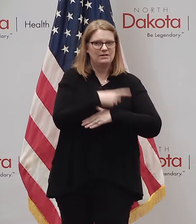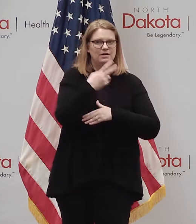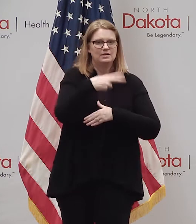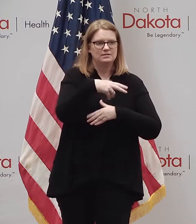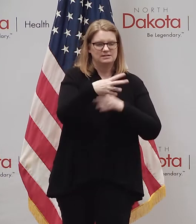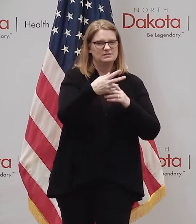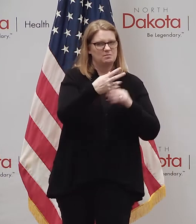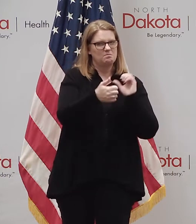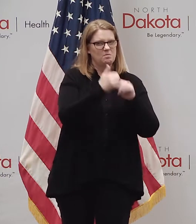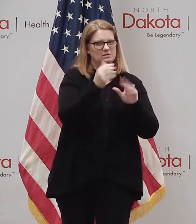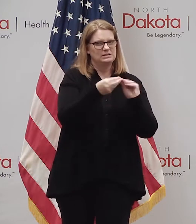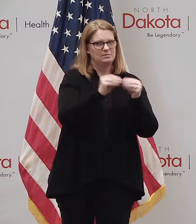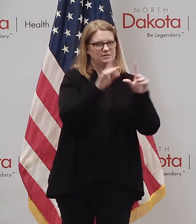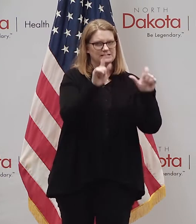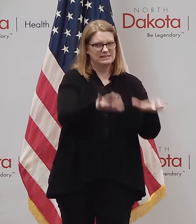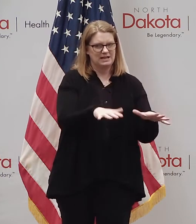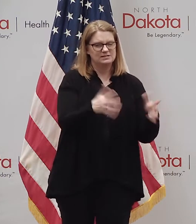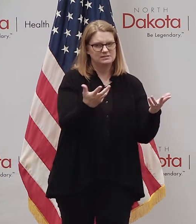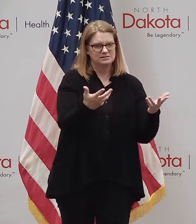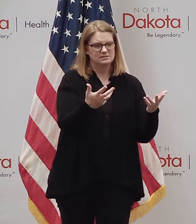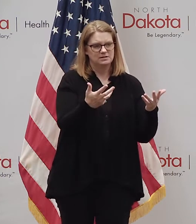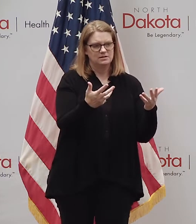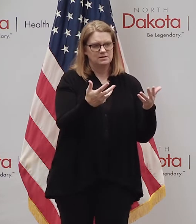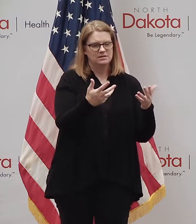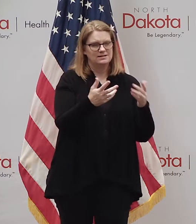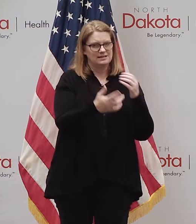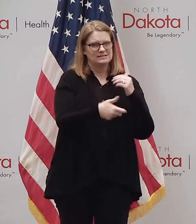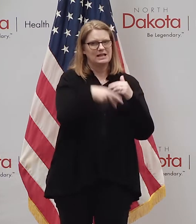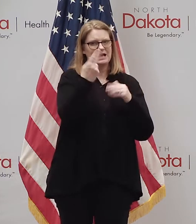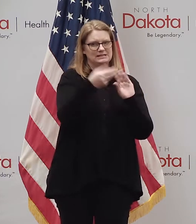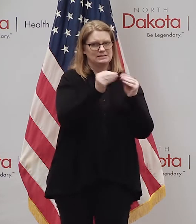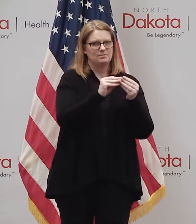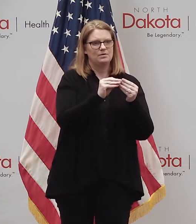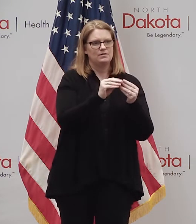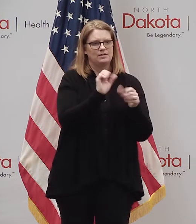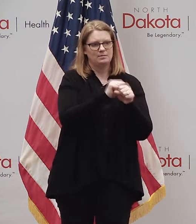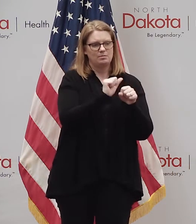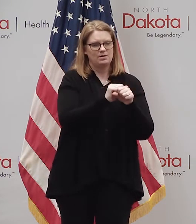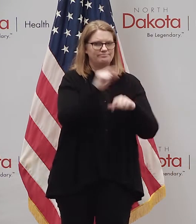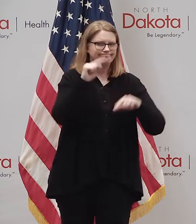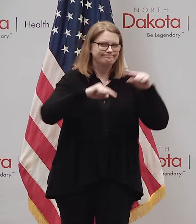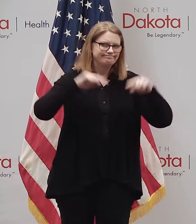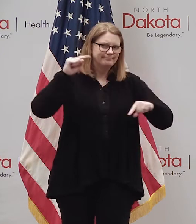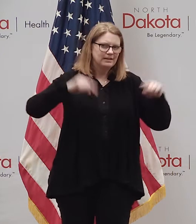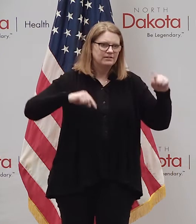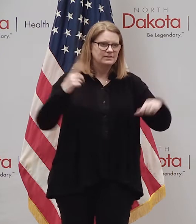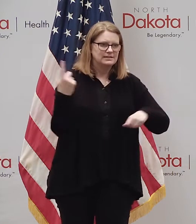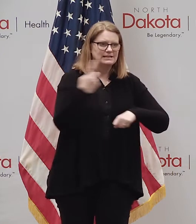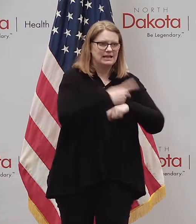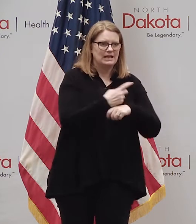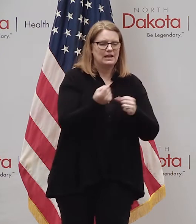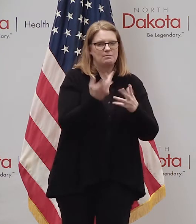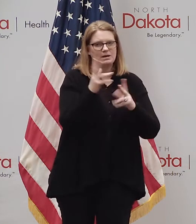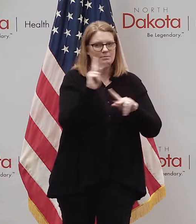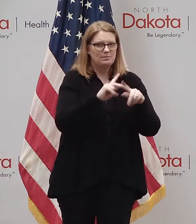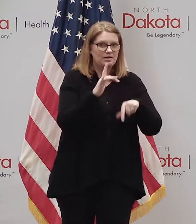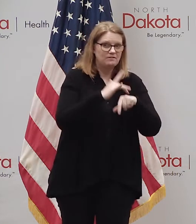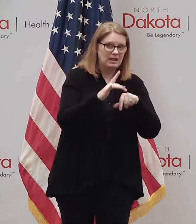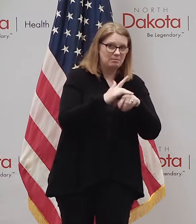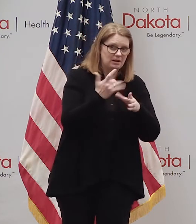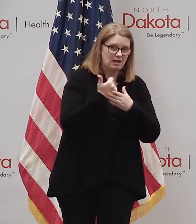highest volume, has the largest number of employees. It varies by day, depending on how many people are available to help us.